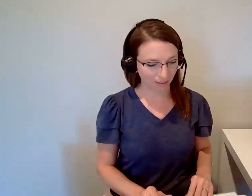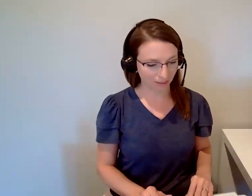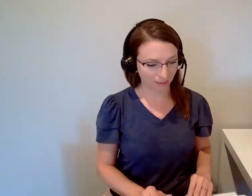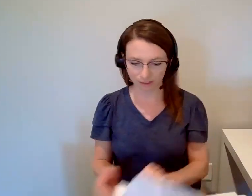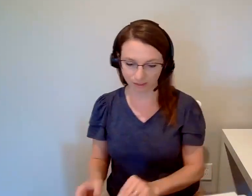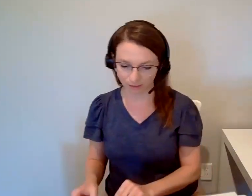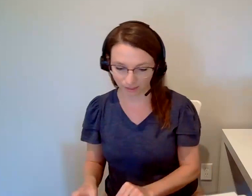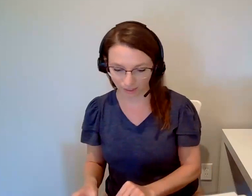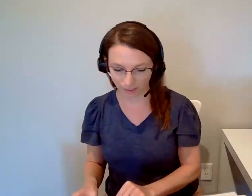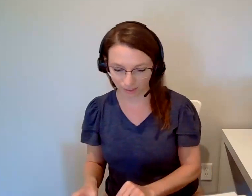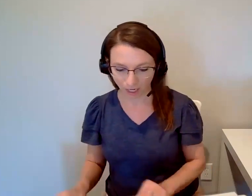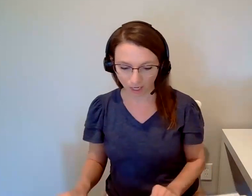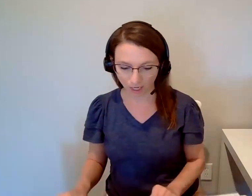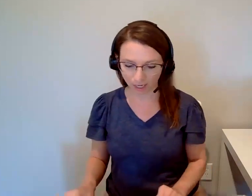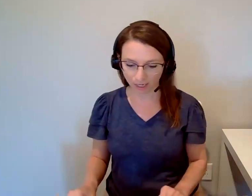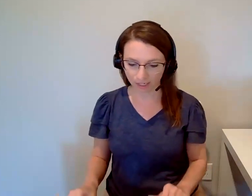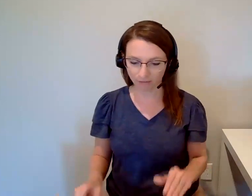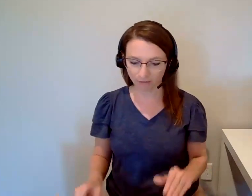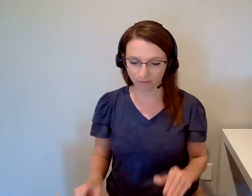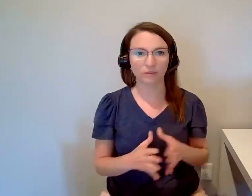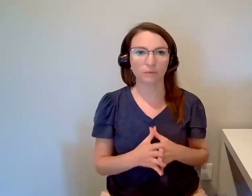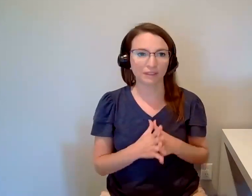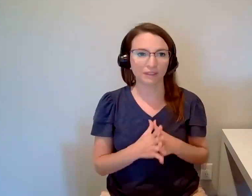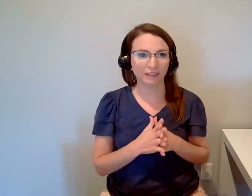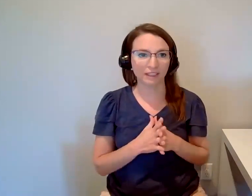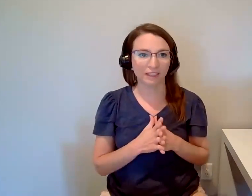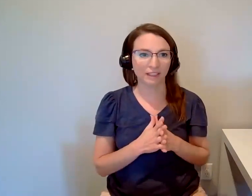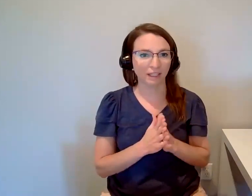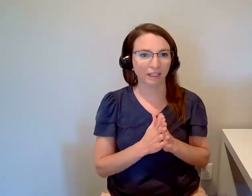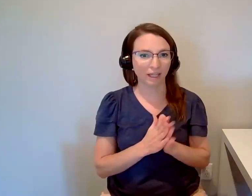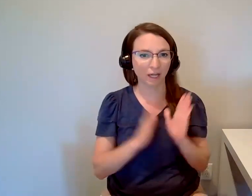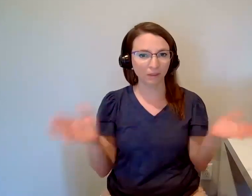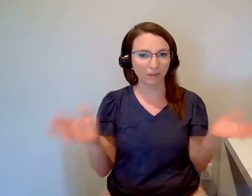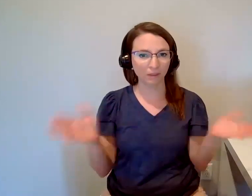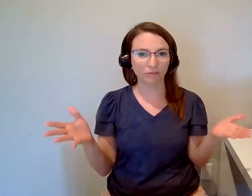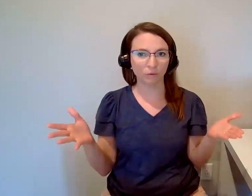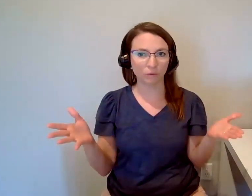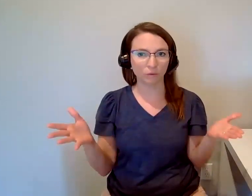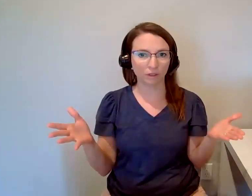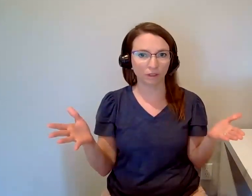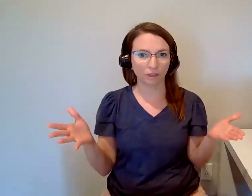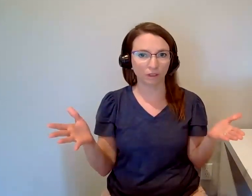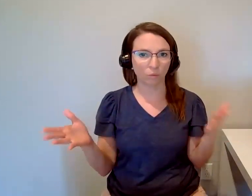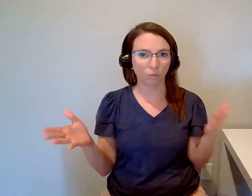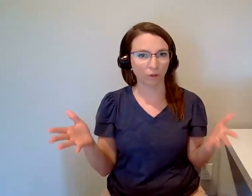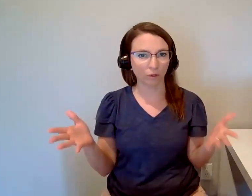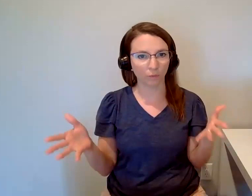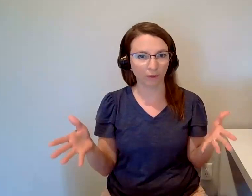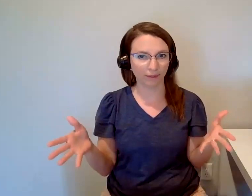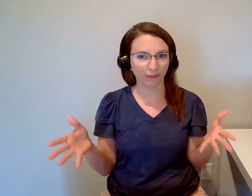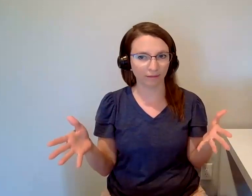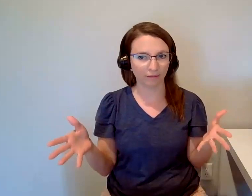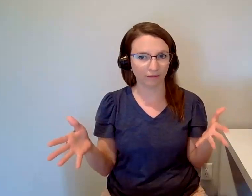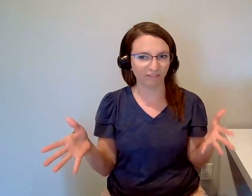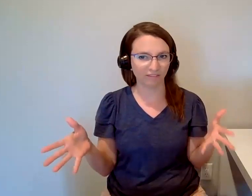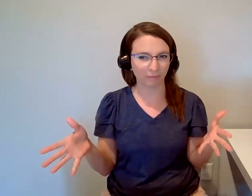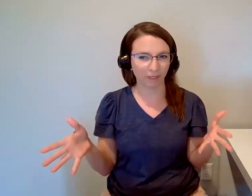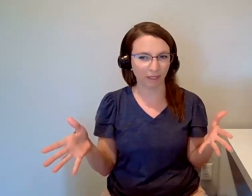And let's see. I first want to see how many of you work with